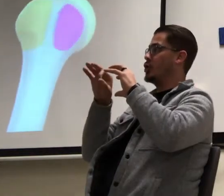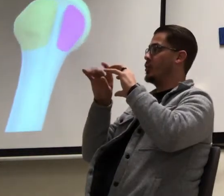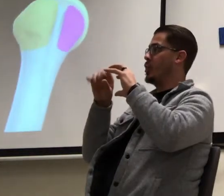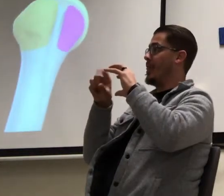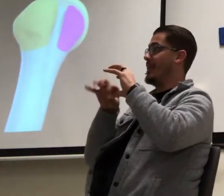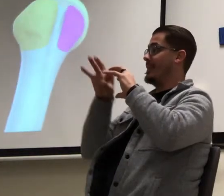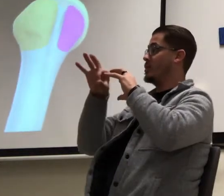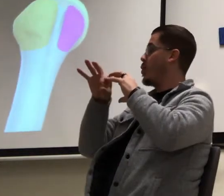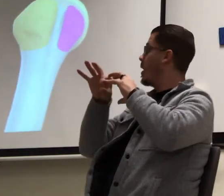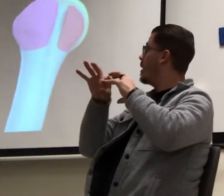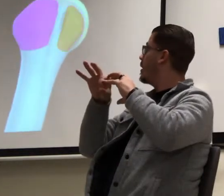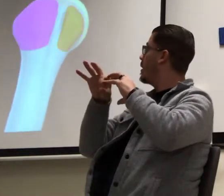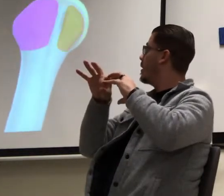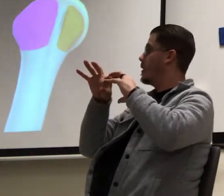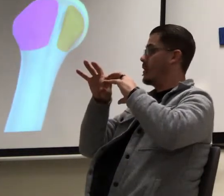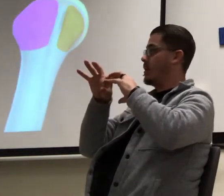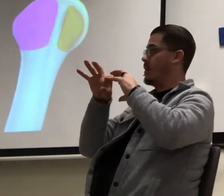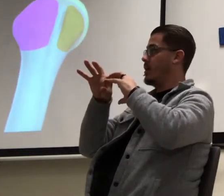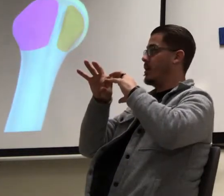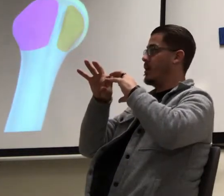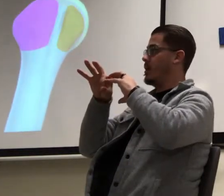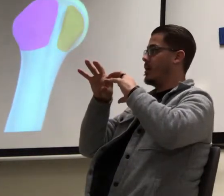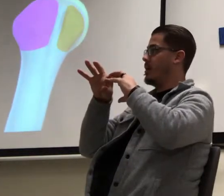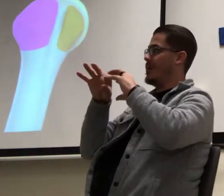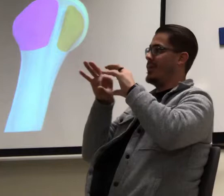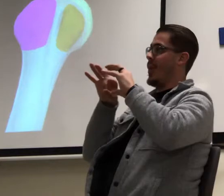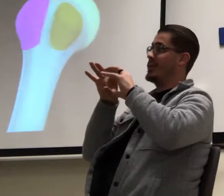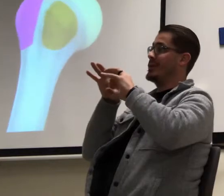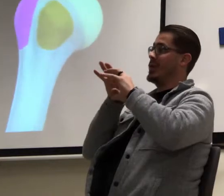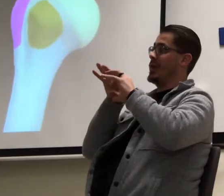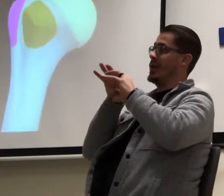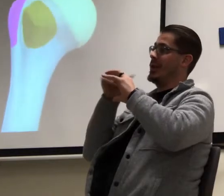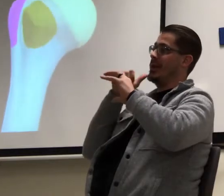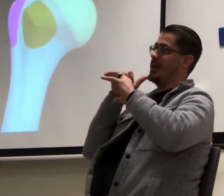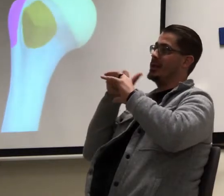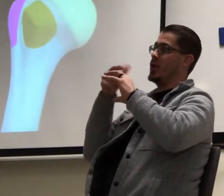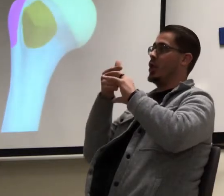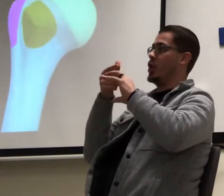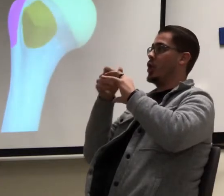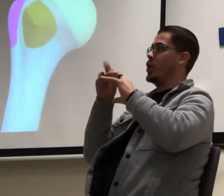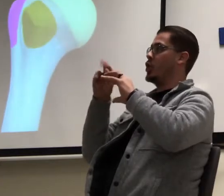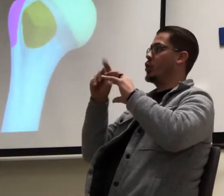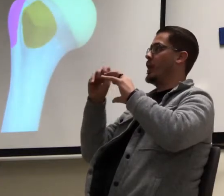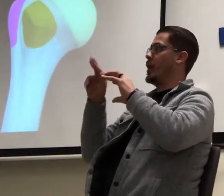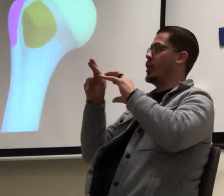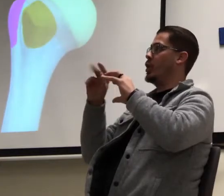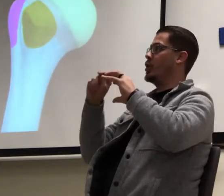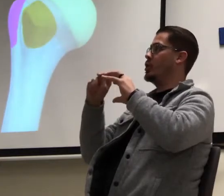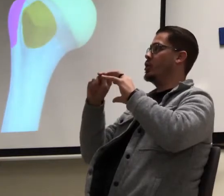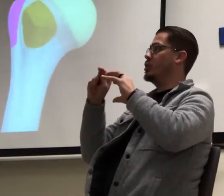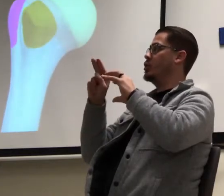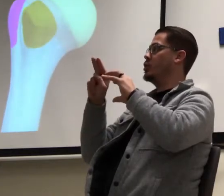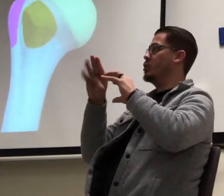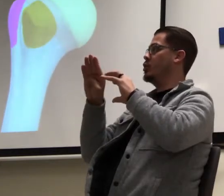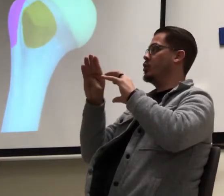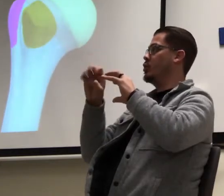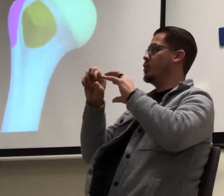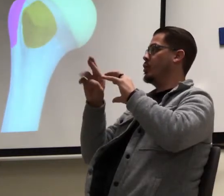next to it, posteriorly, is the greater tubercle or tuberosity. So let me put those terms down.